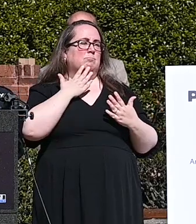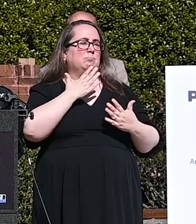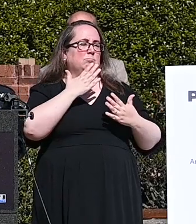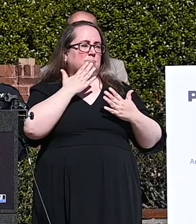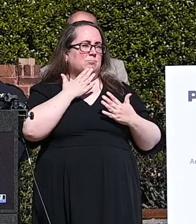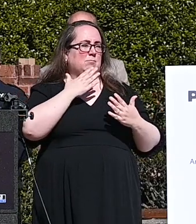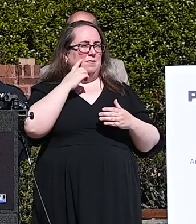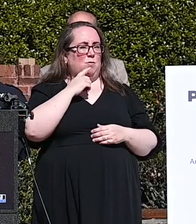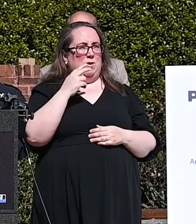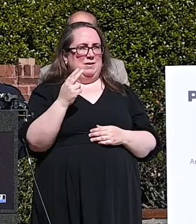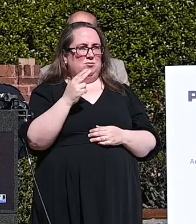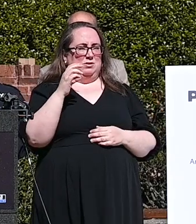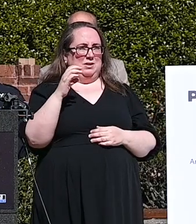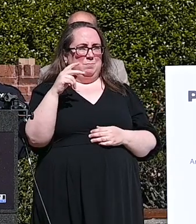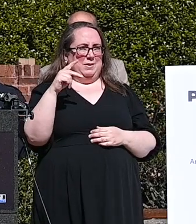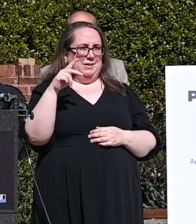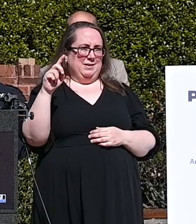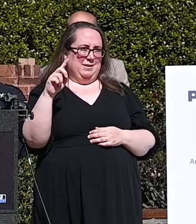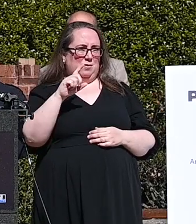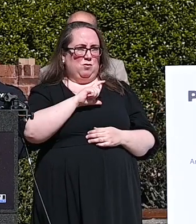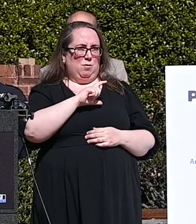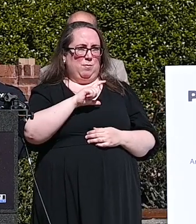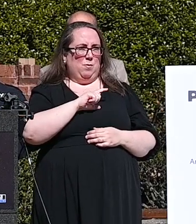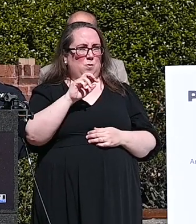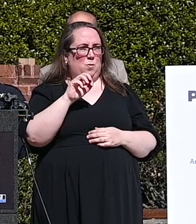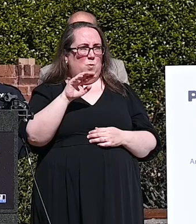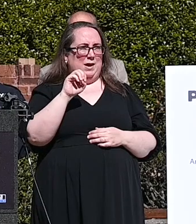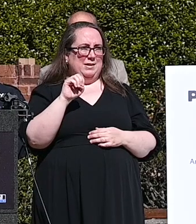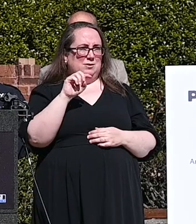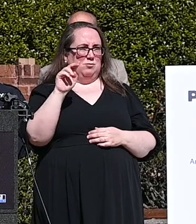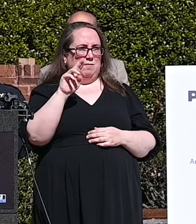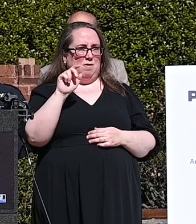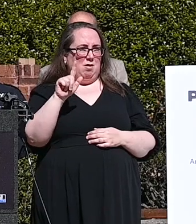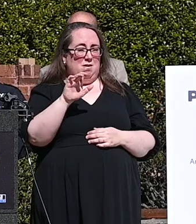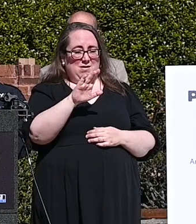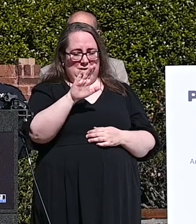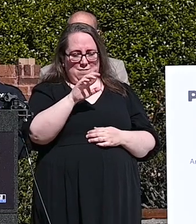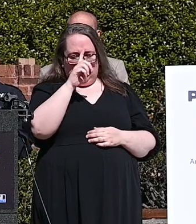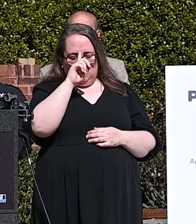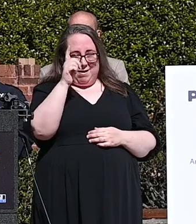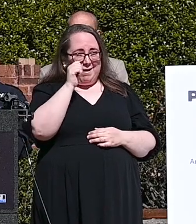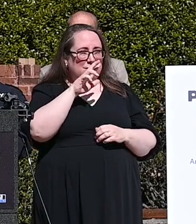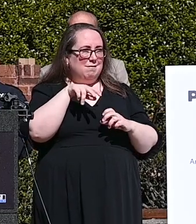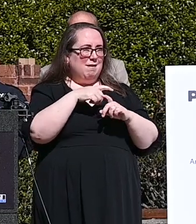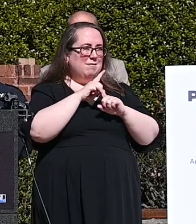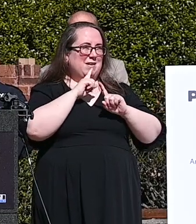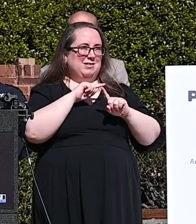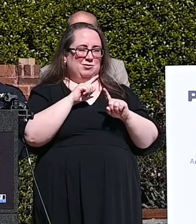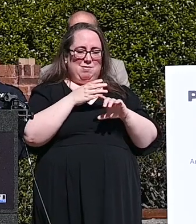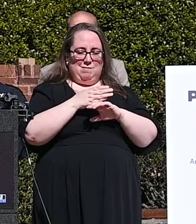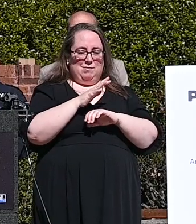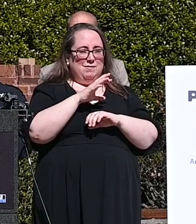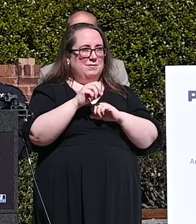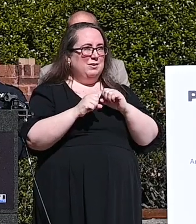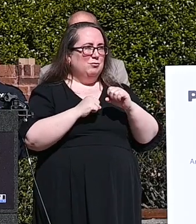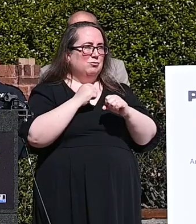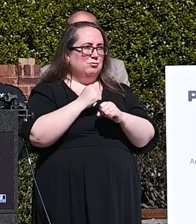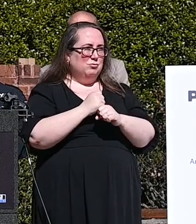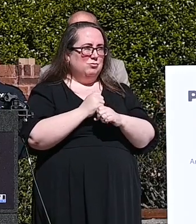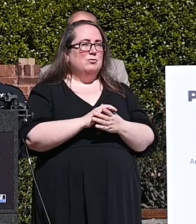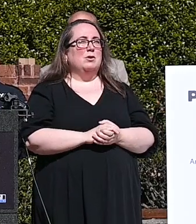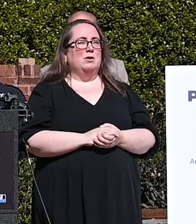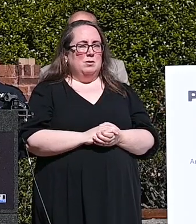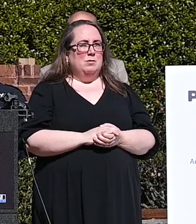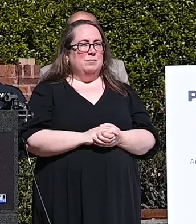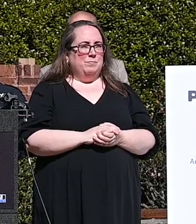to the HCPD and Corporal Wade Zufall, as we never thought we would have any closure after almost 50 years.